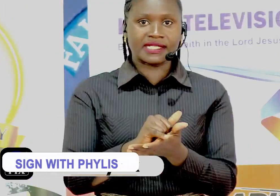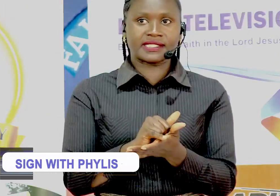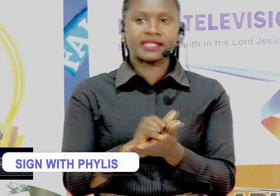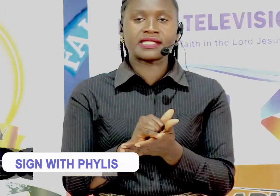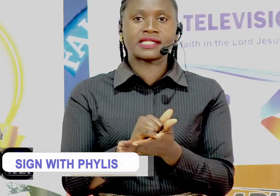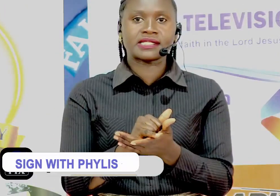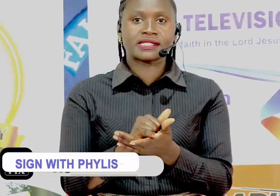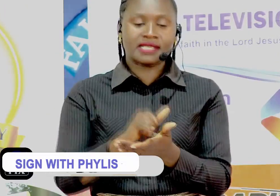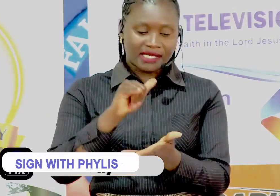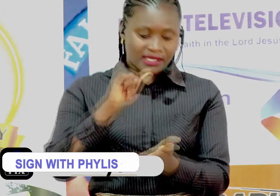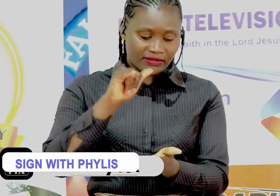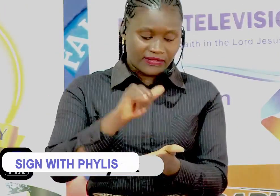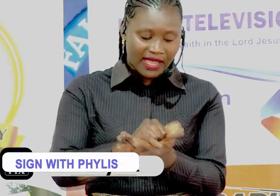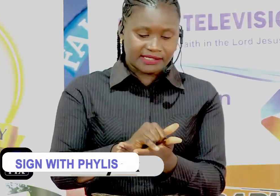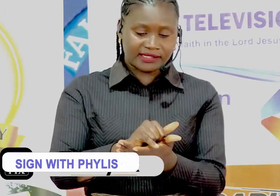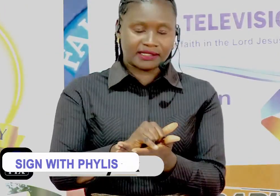This is that.